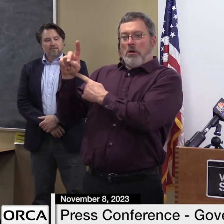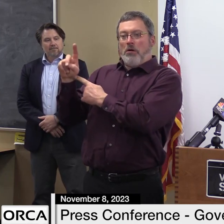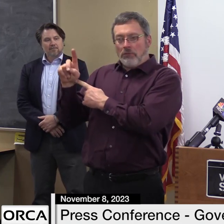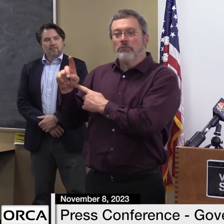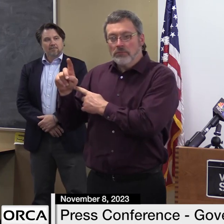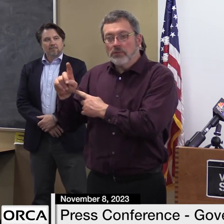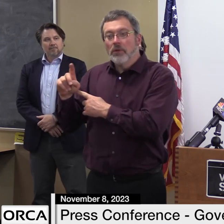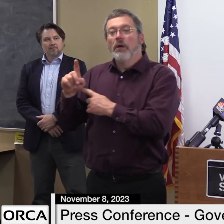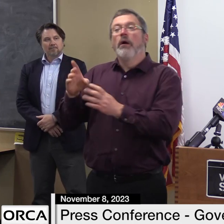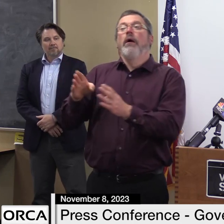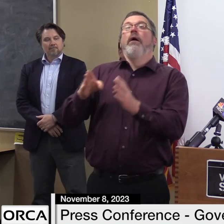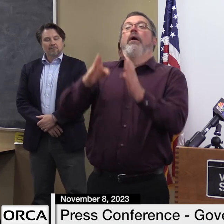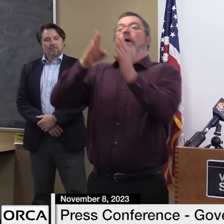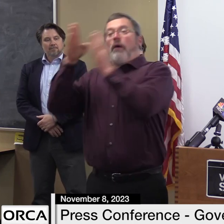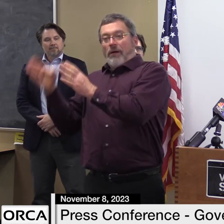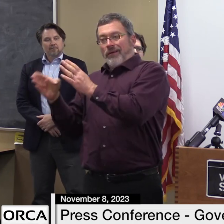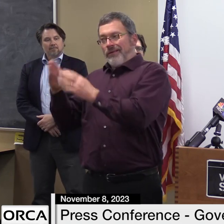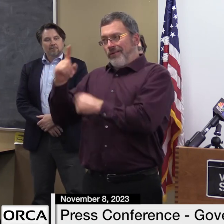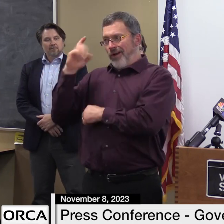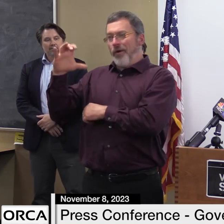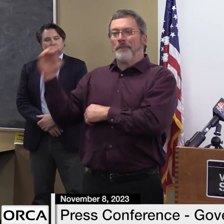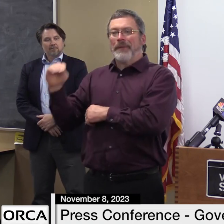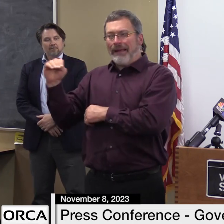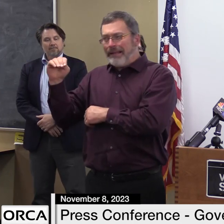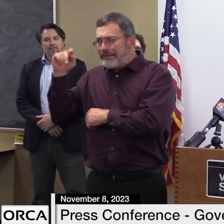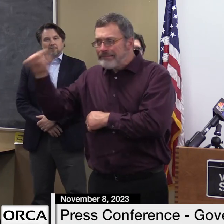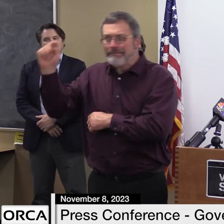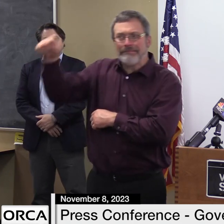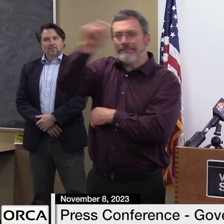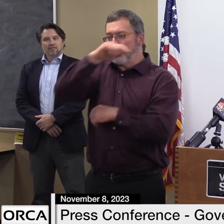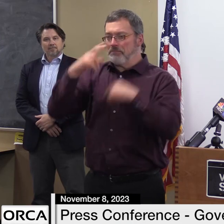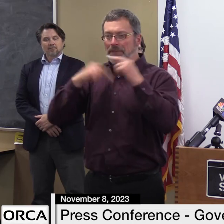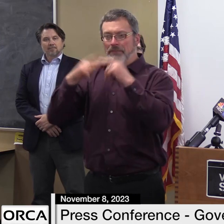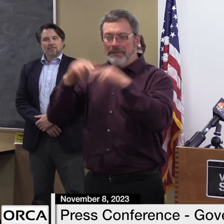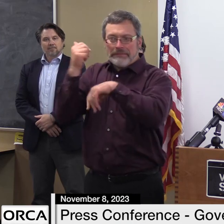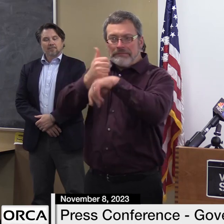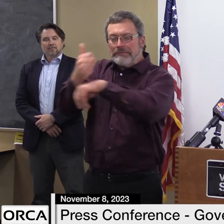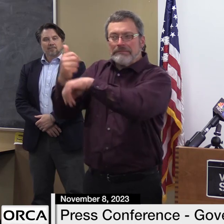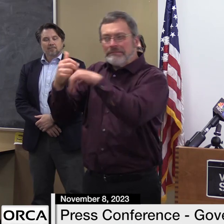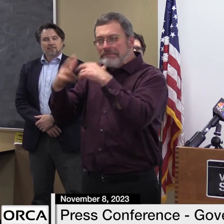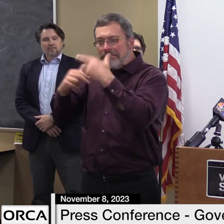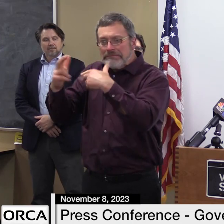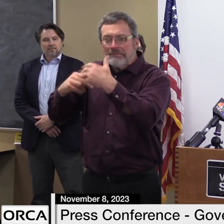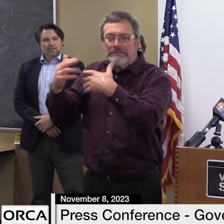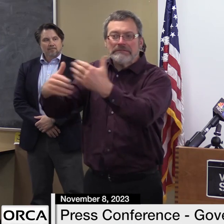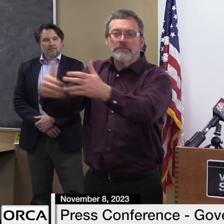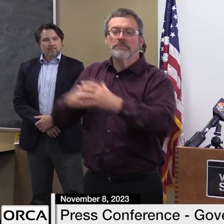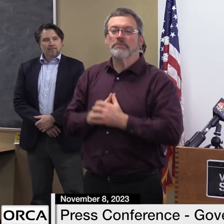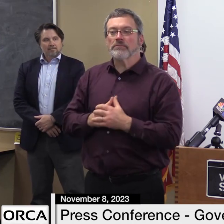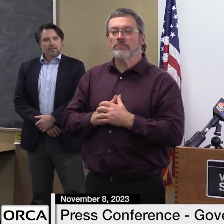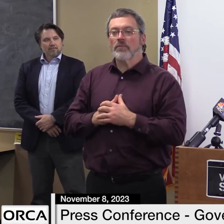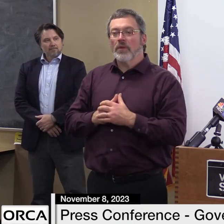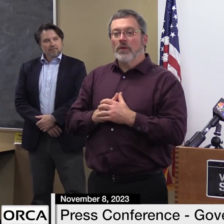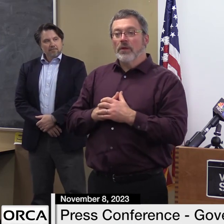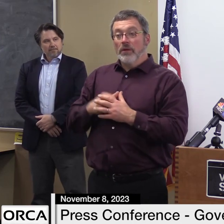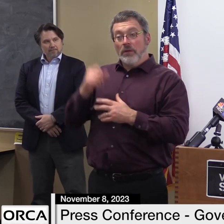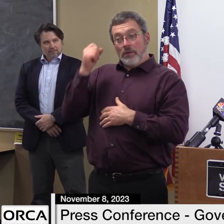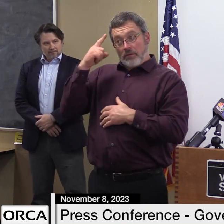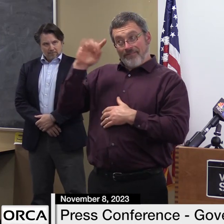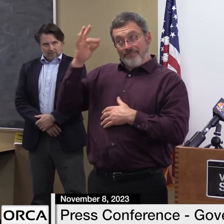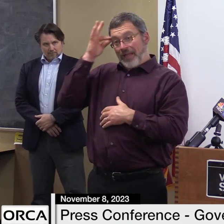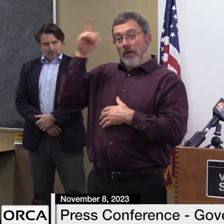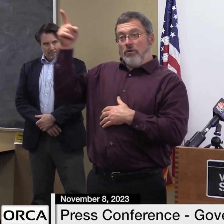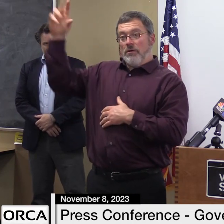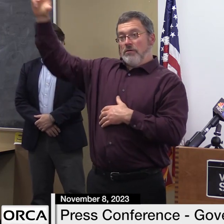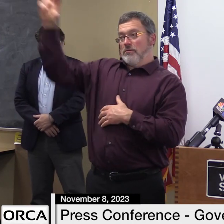more housing across Vermont. Keep in mind, much of this funding came from the federal government at